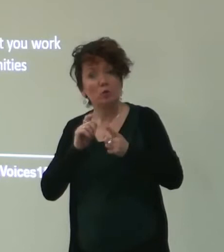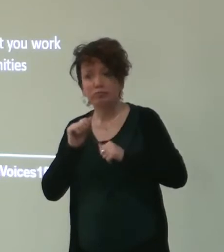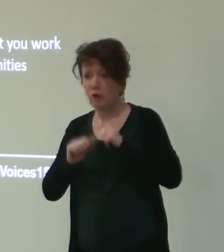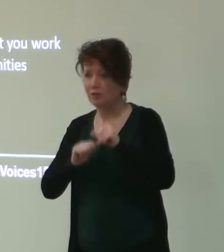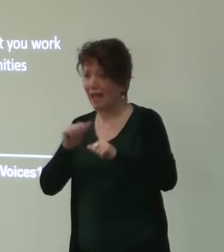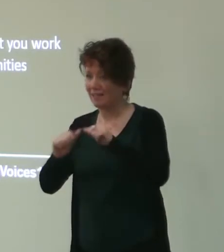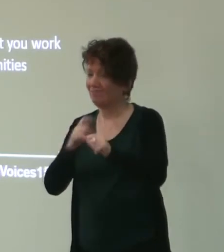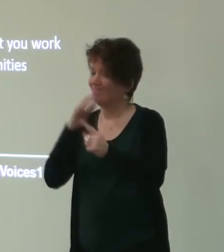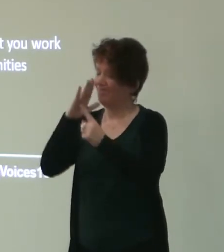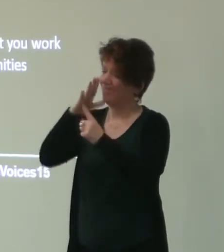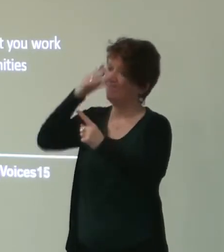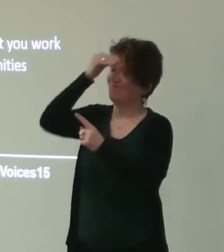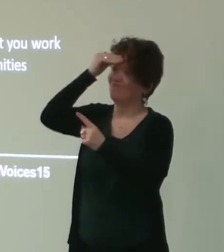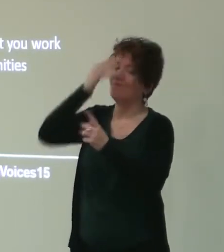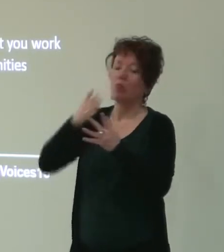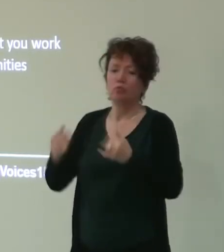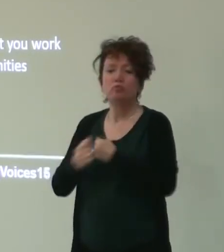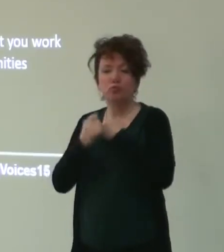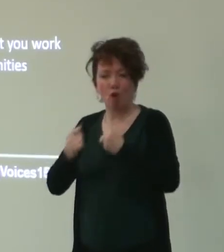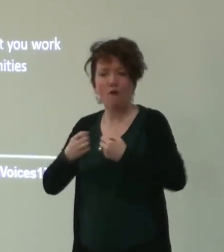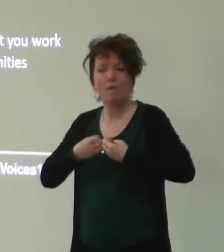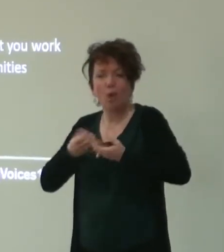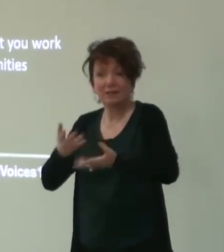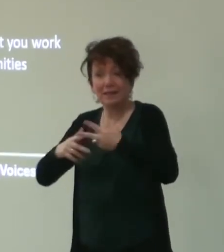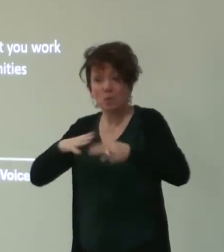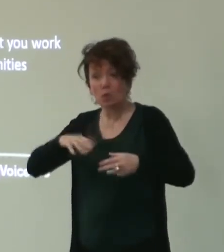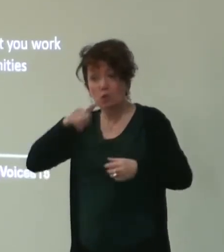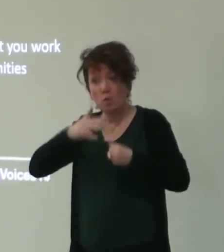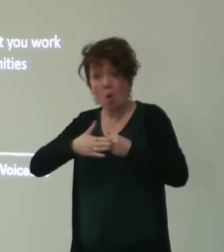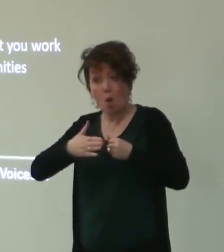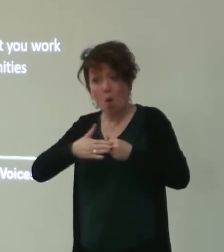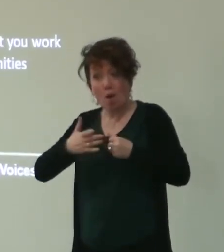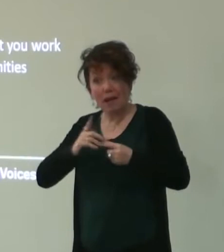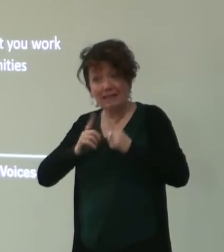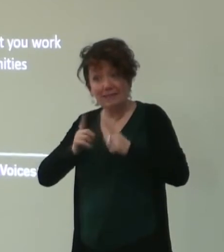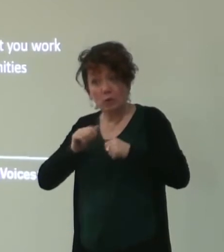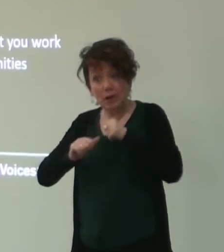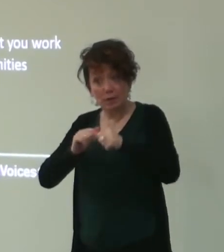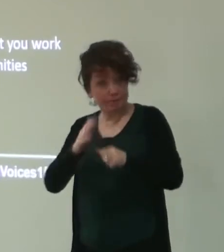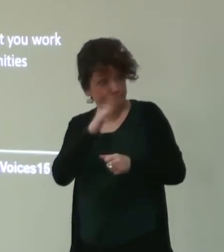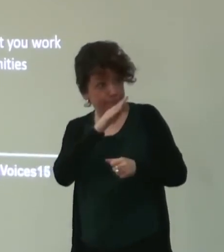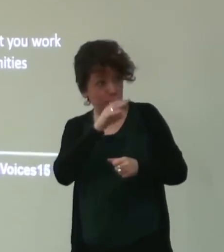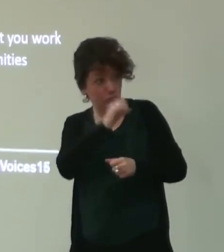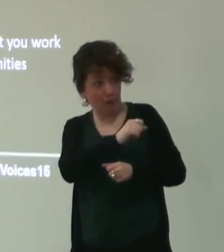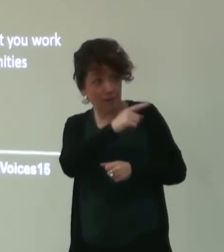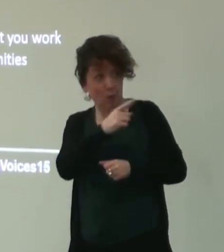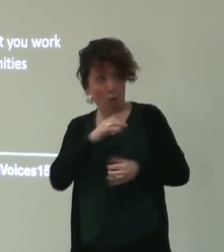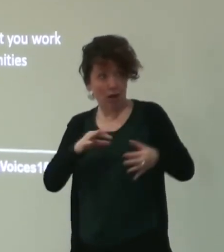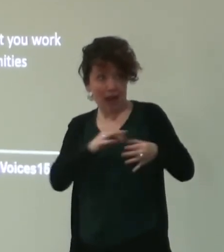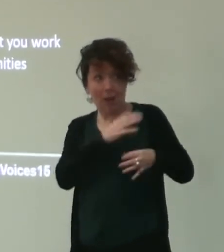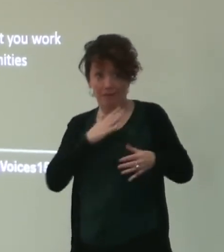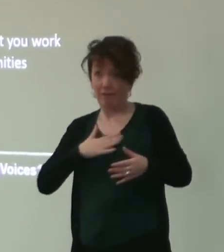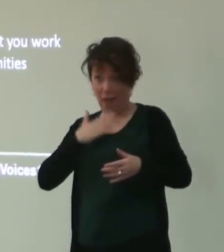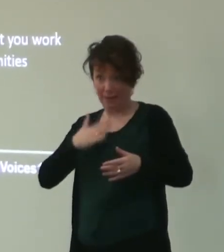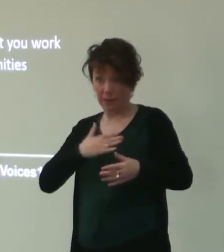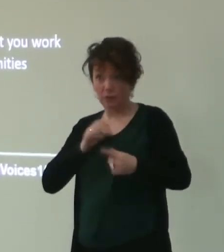things that we learn about Three Strong Voices. So if you would like to know more about that, please do come and have a chat with me or get in touch, because I'd be really